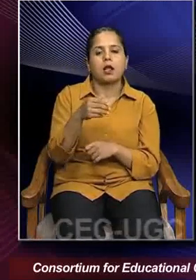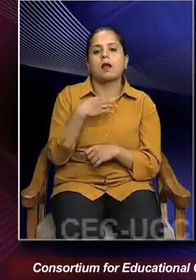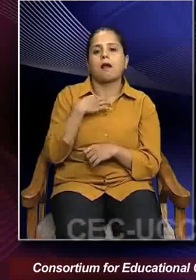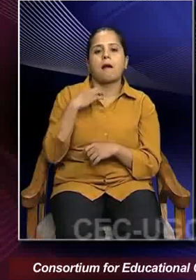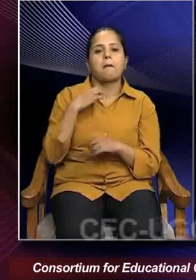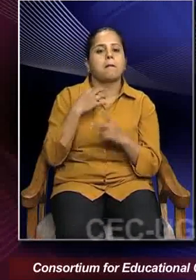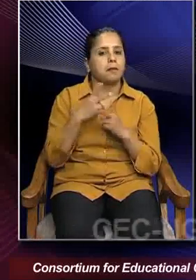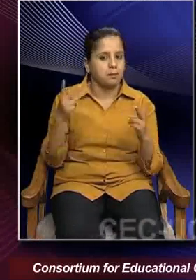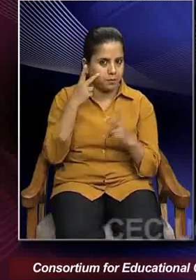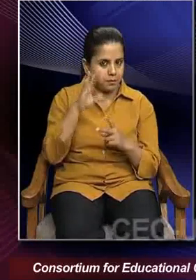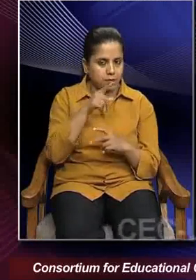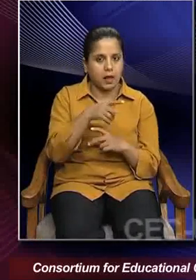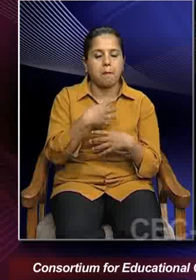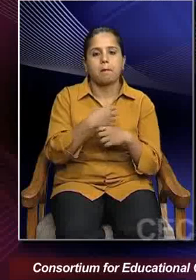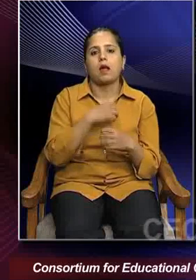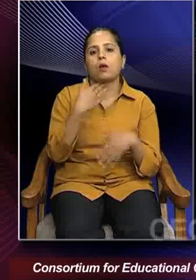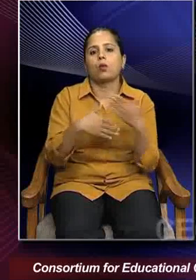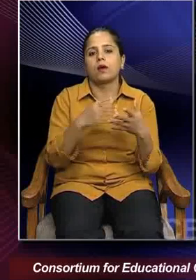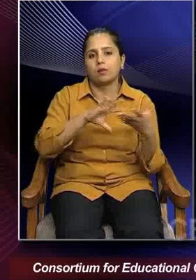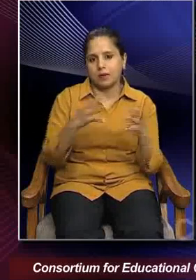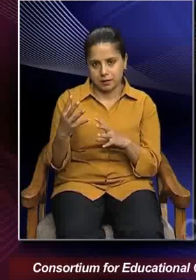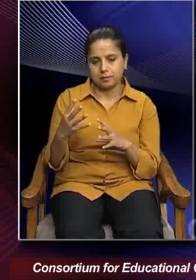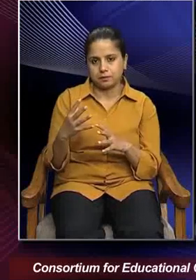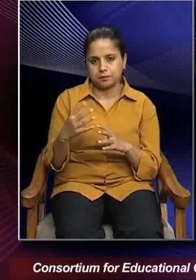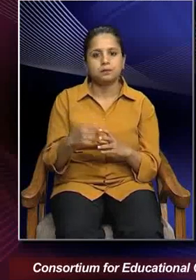that it is producing.